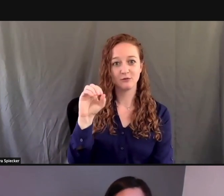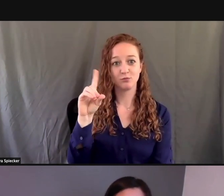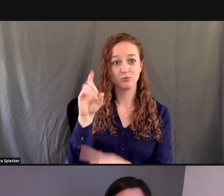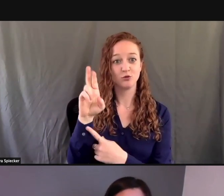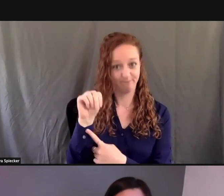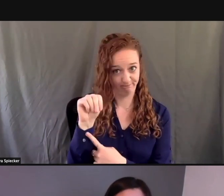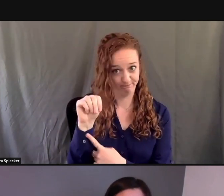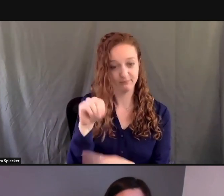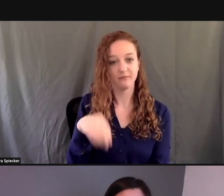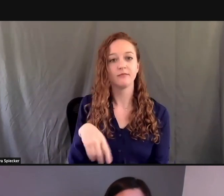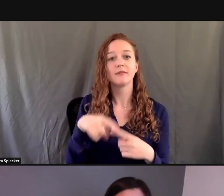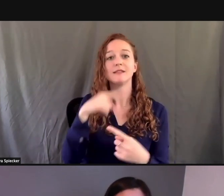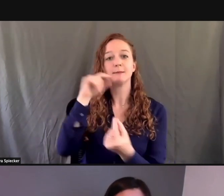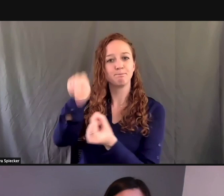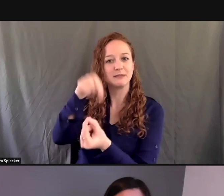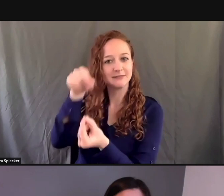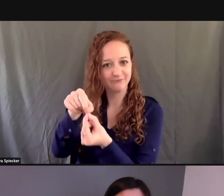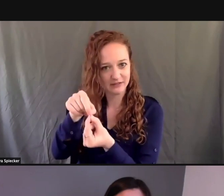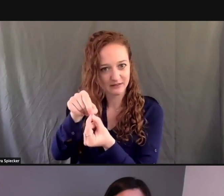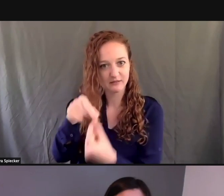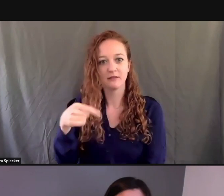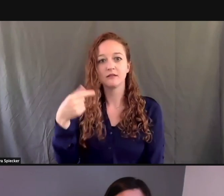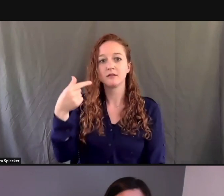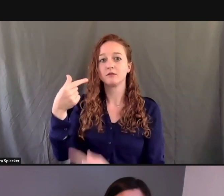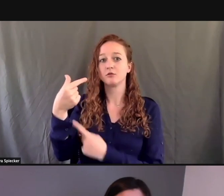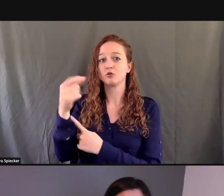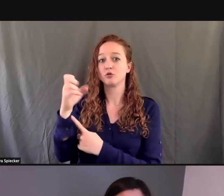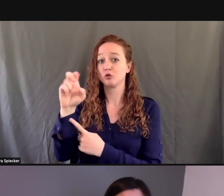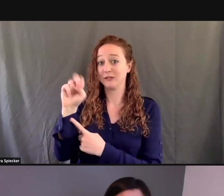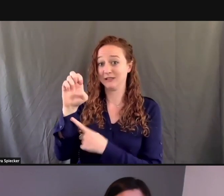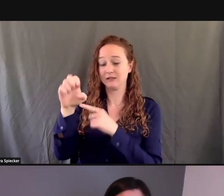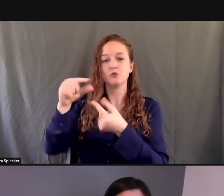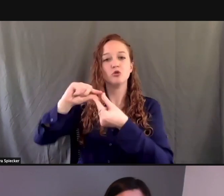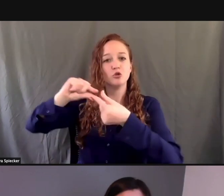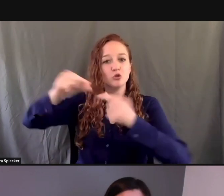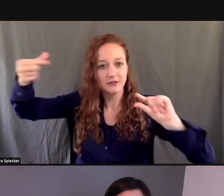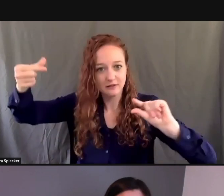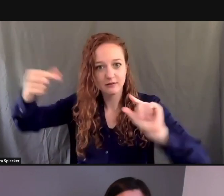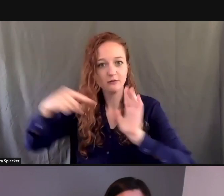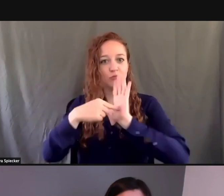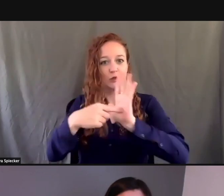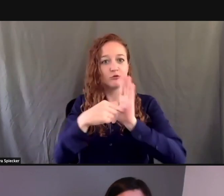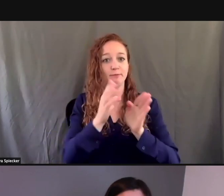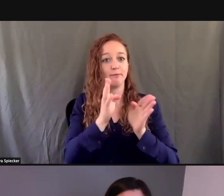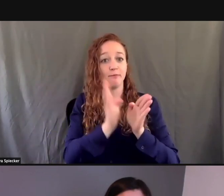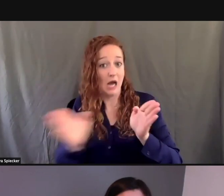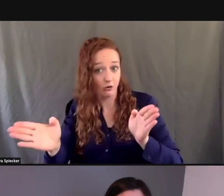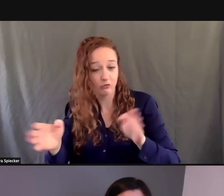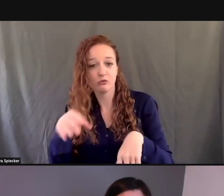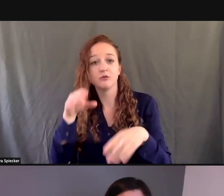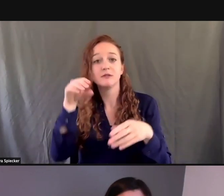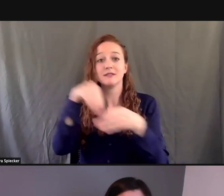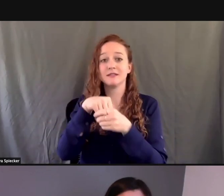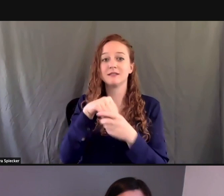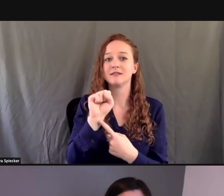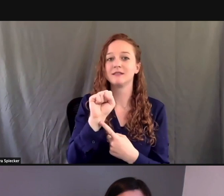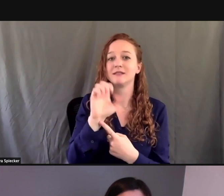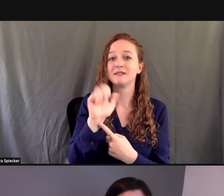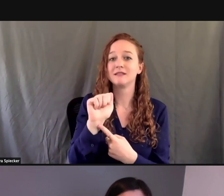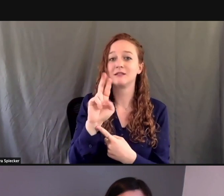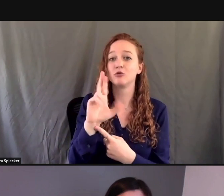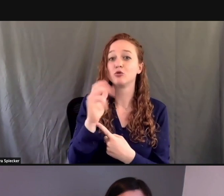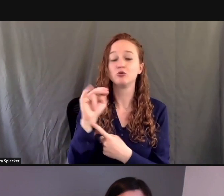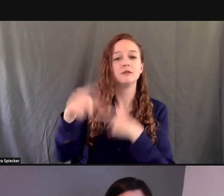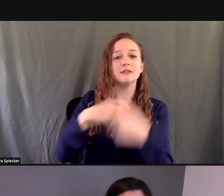But the point of me showing this video is see how much I finger spell and how many initialized signs I have and signs